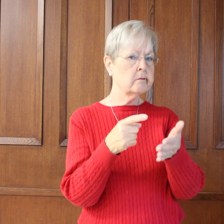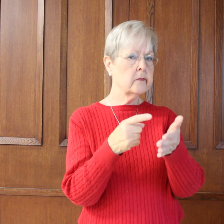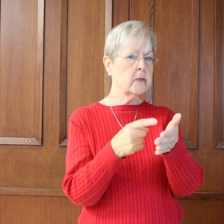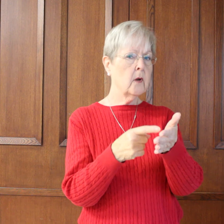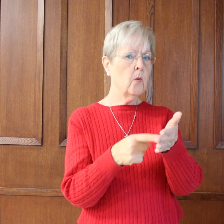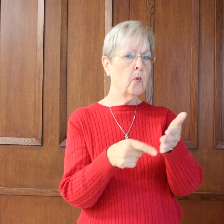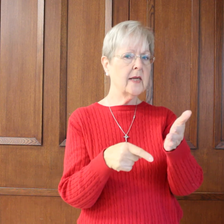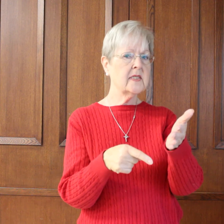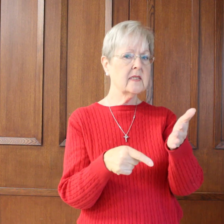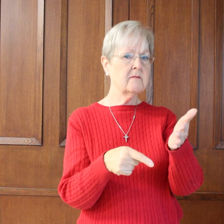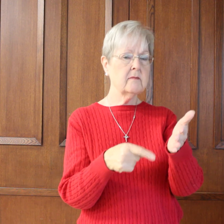What?